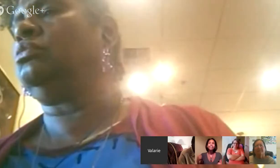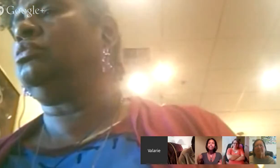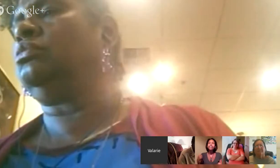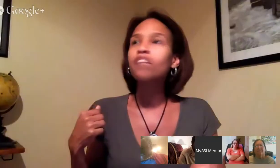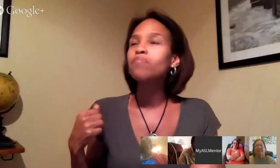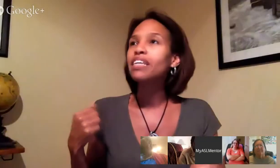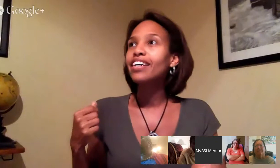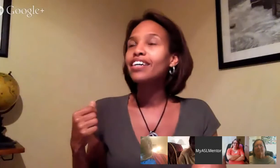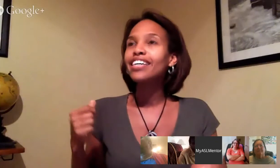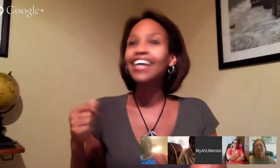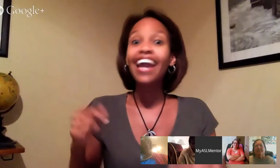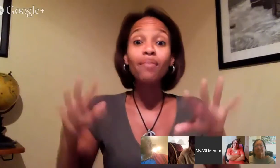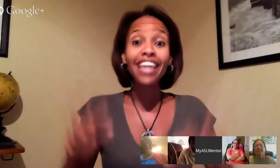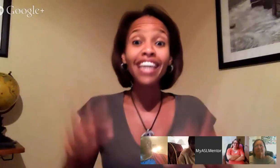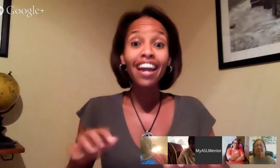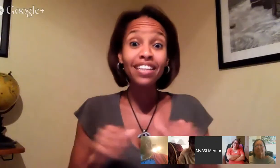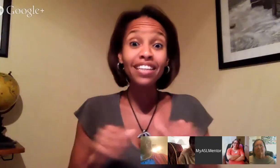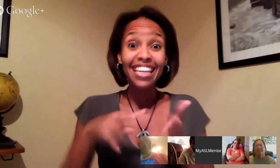it can mean like,